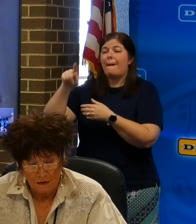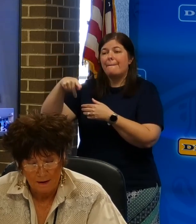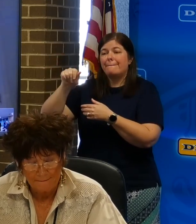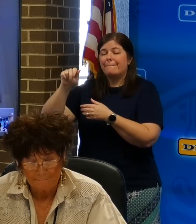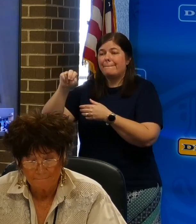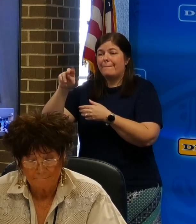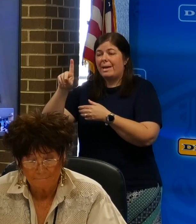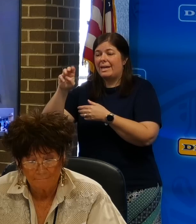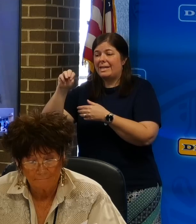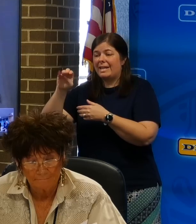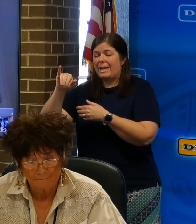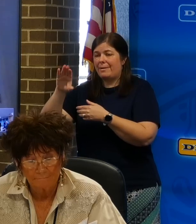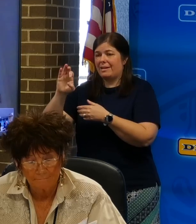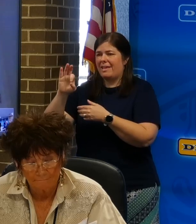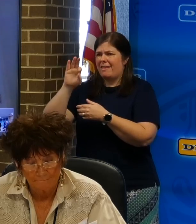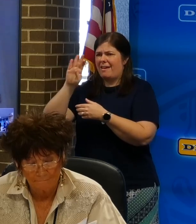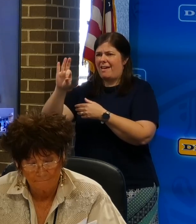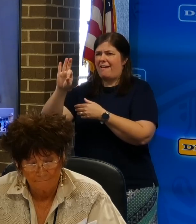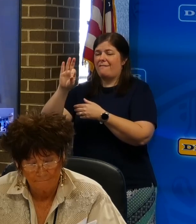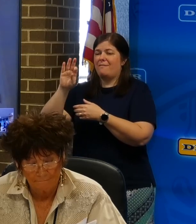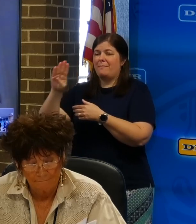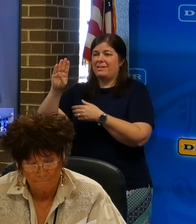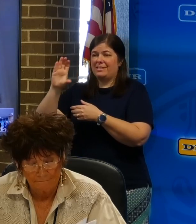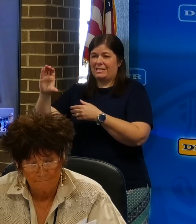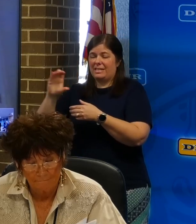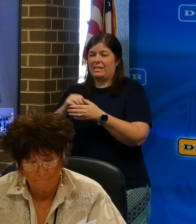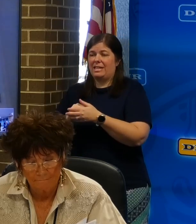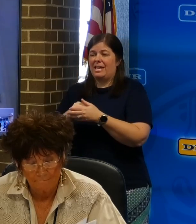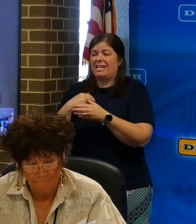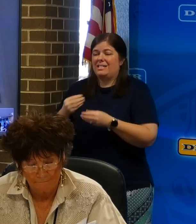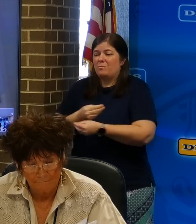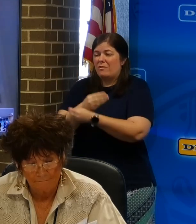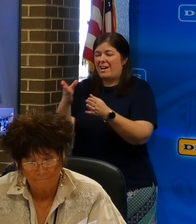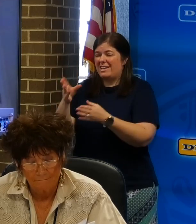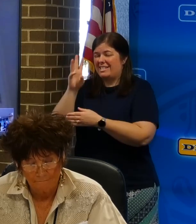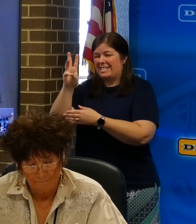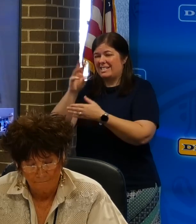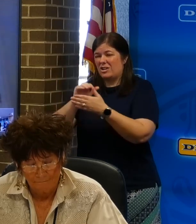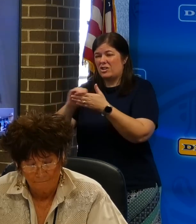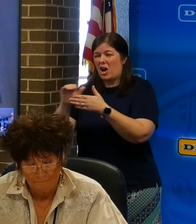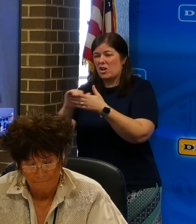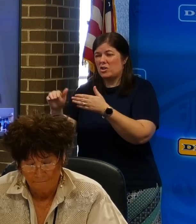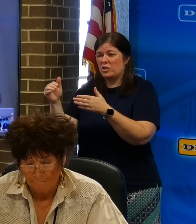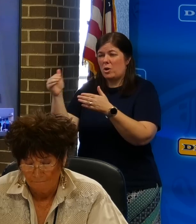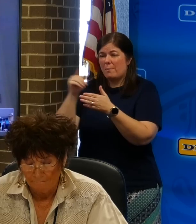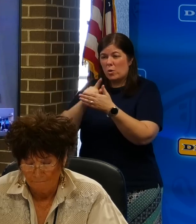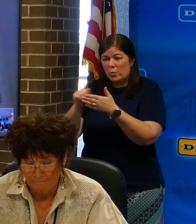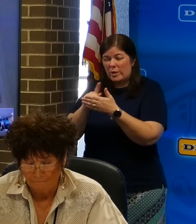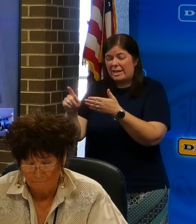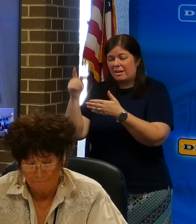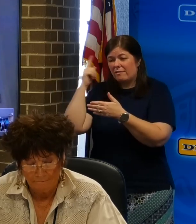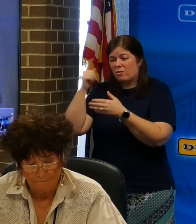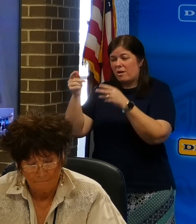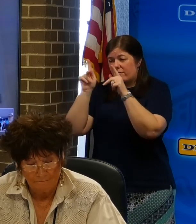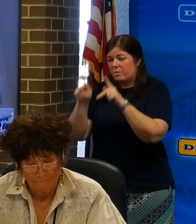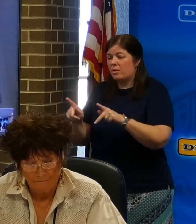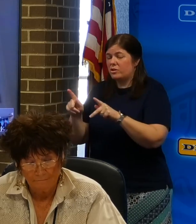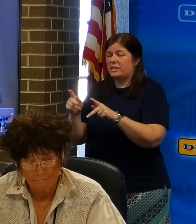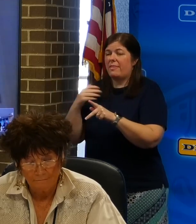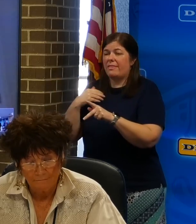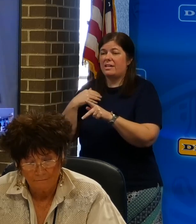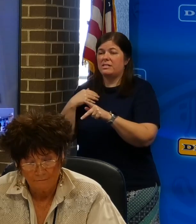or FUC. This program provides $600 per week to an individual eligible for